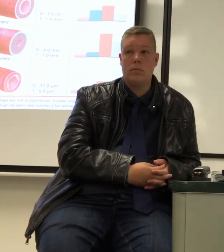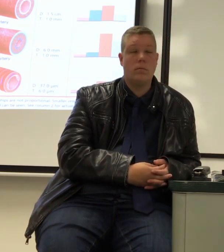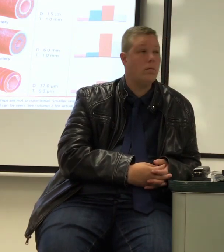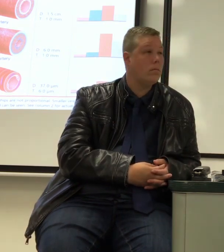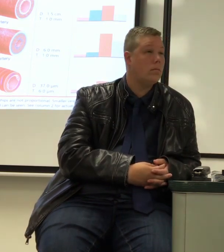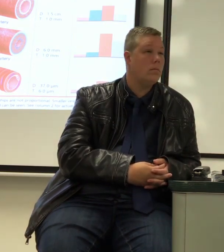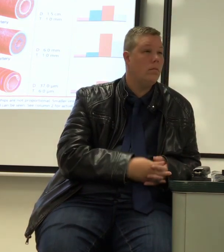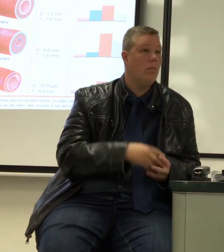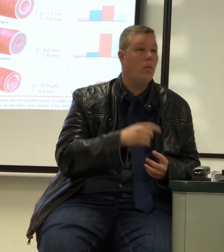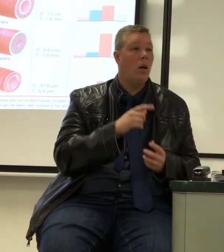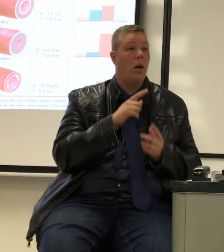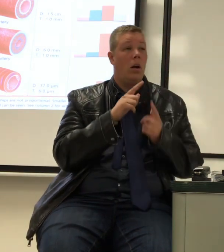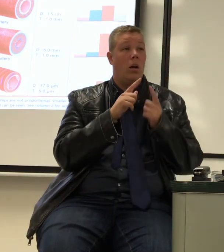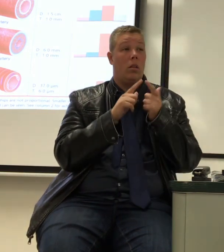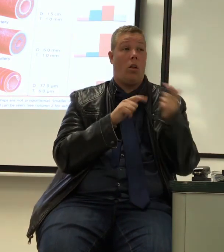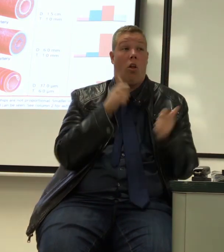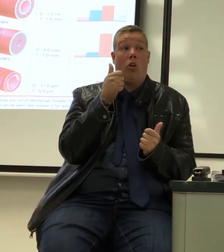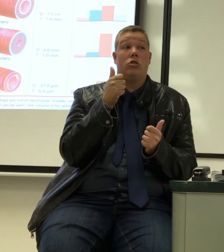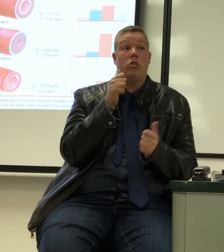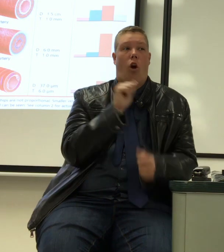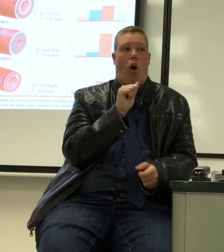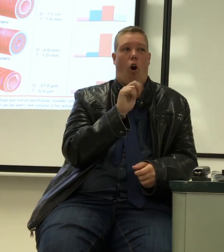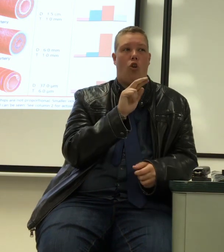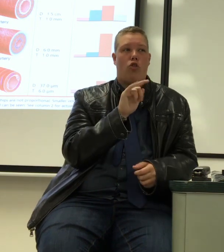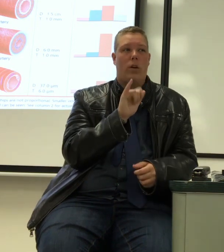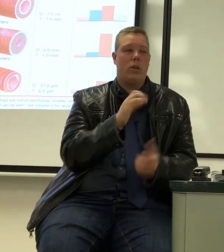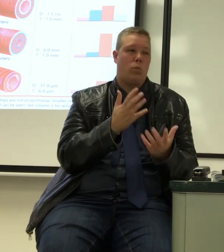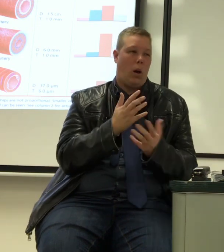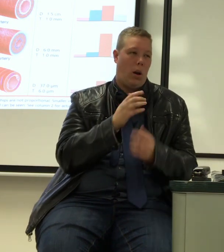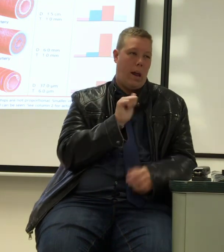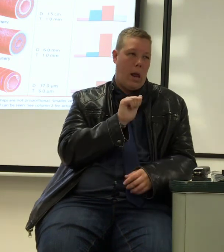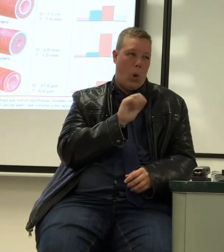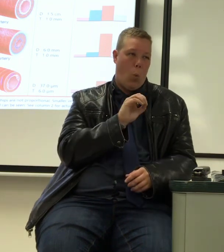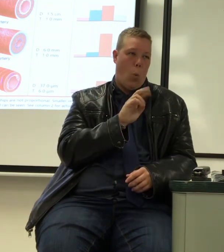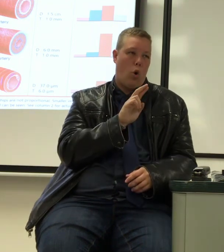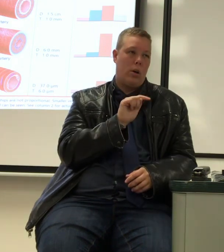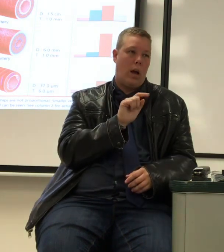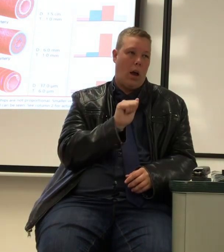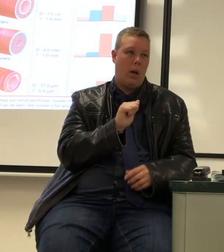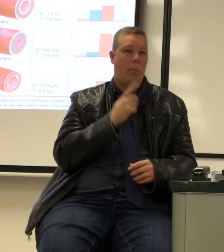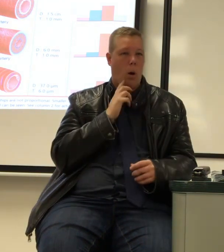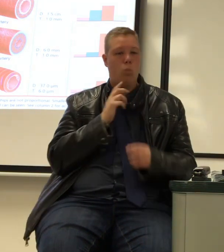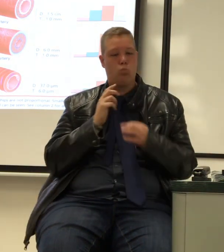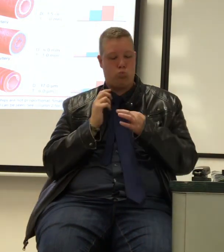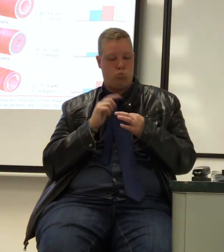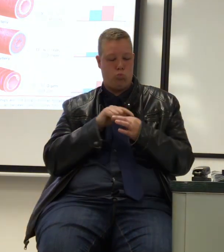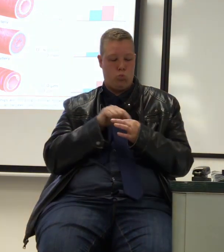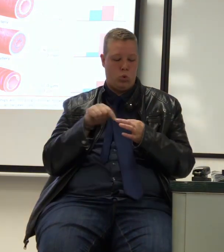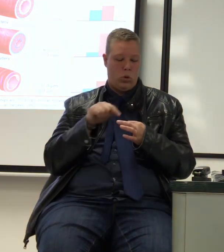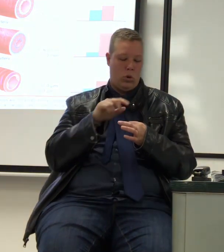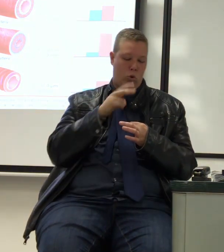I mean, the largest artery of all the arteries is the aorta, about 2.5 centimeters.